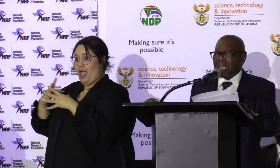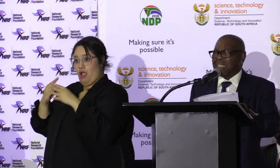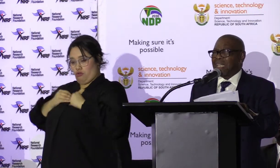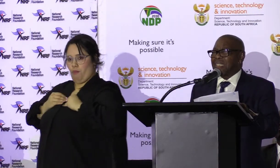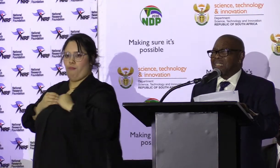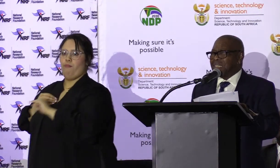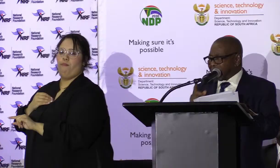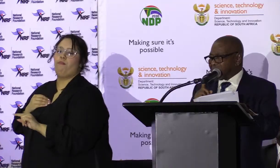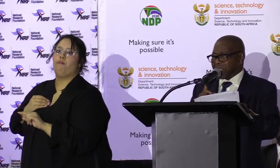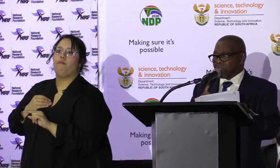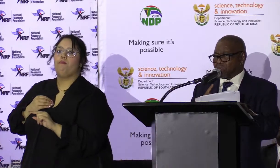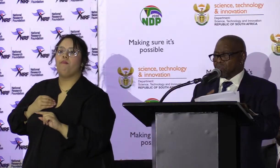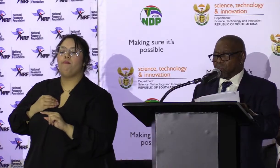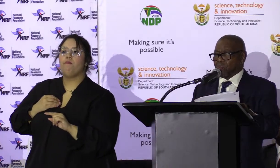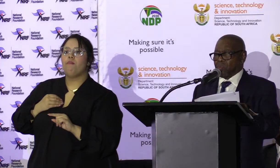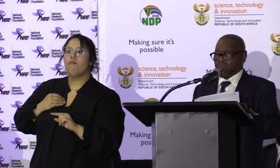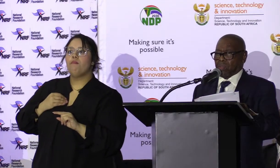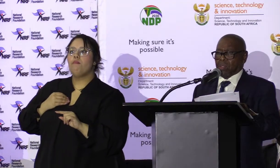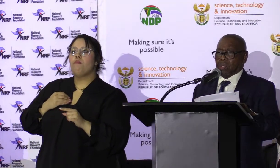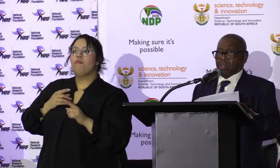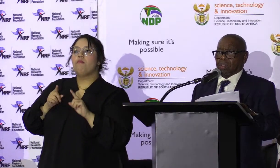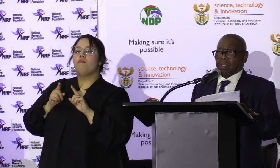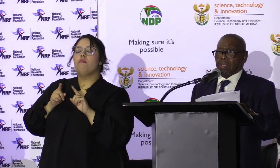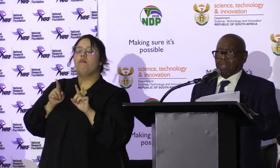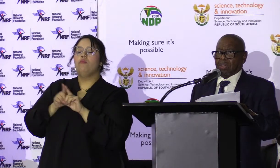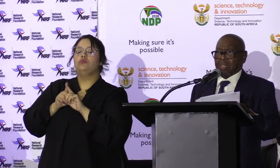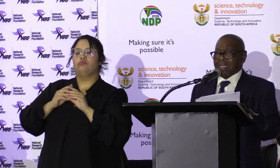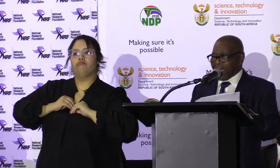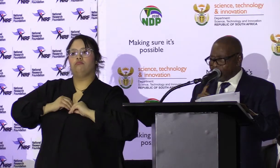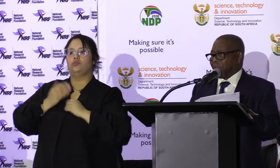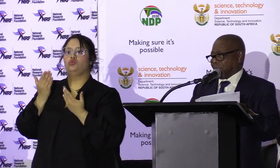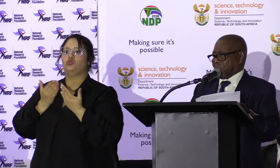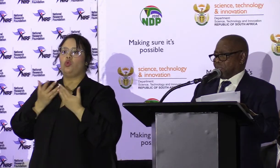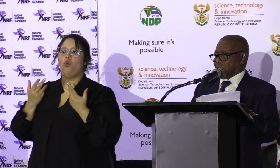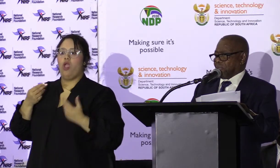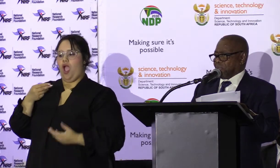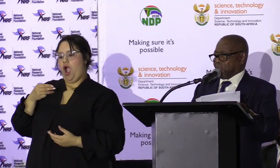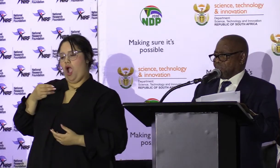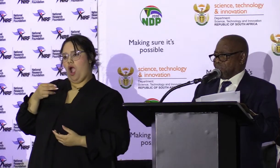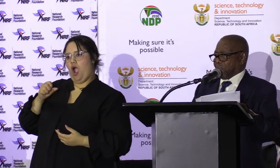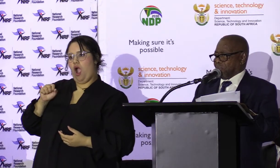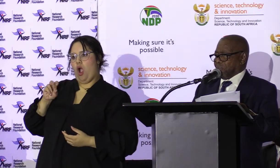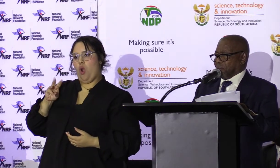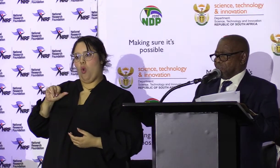adopted an interesting school in Howick